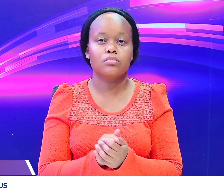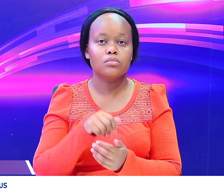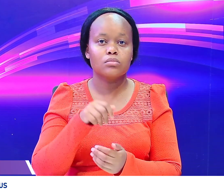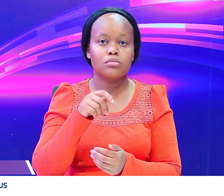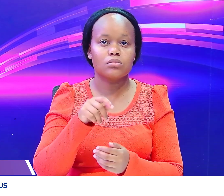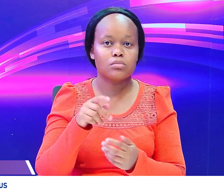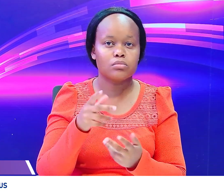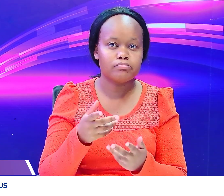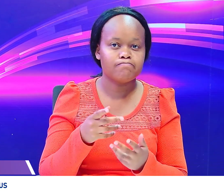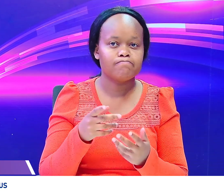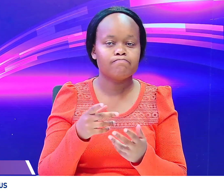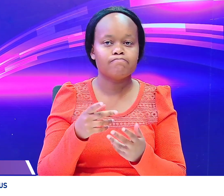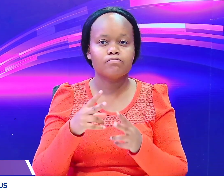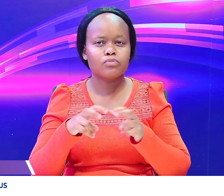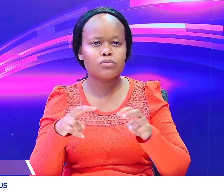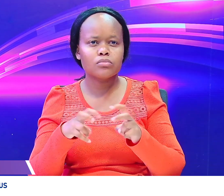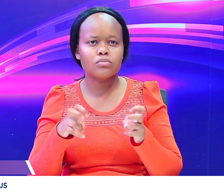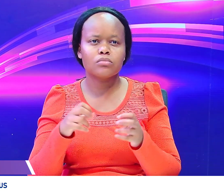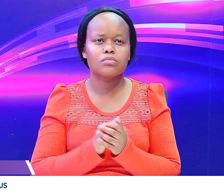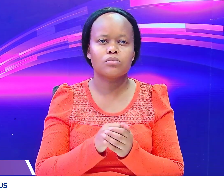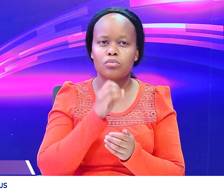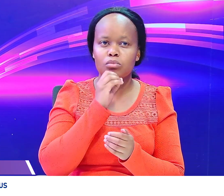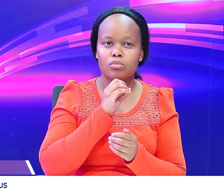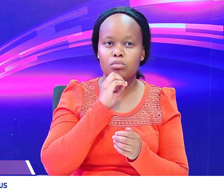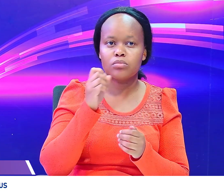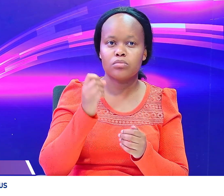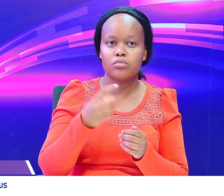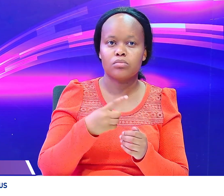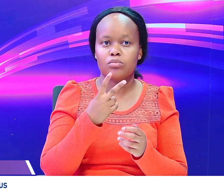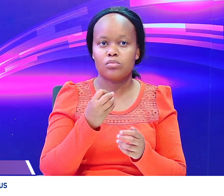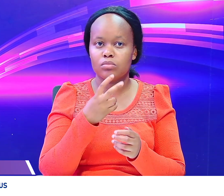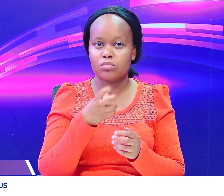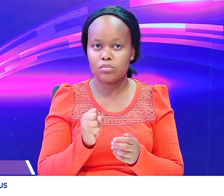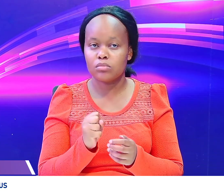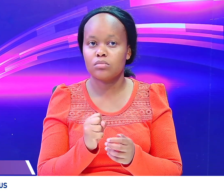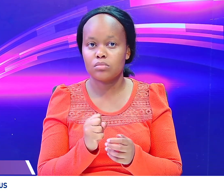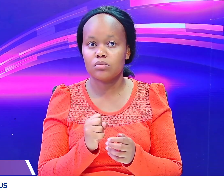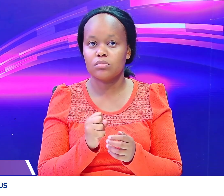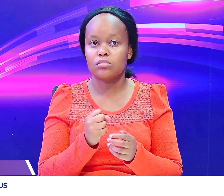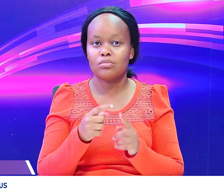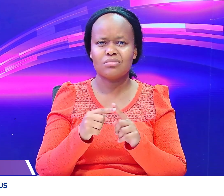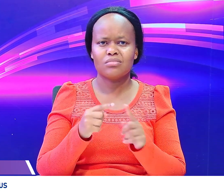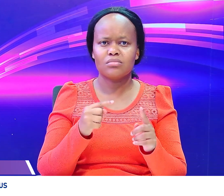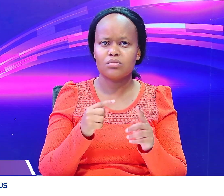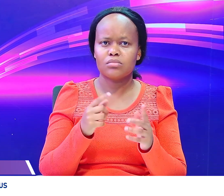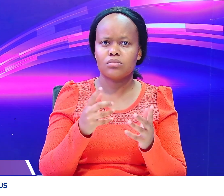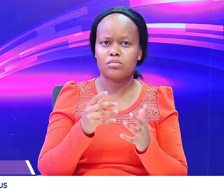to release a mental assessment report on Kinuthia Musiemi, prime suspect in the